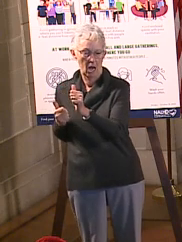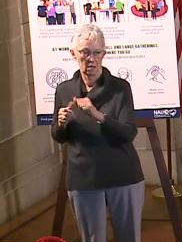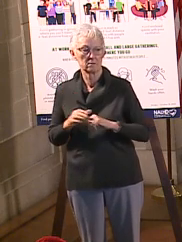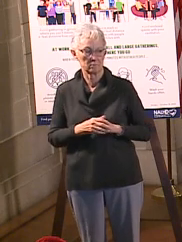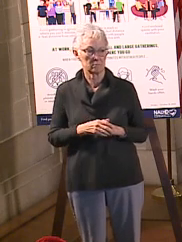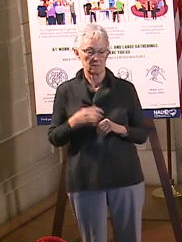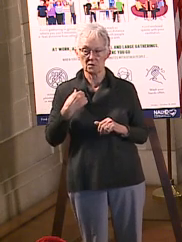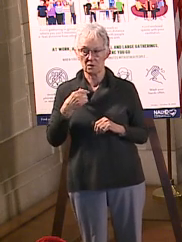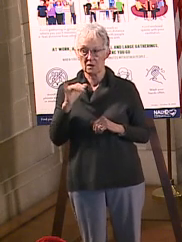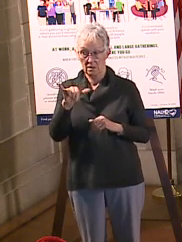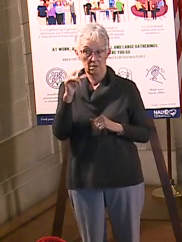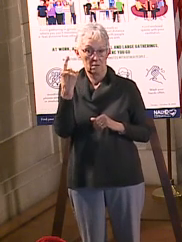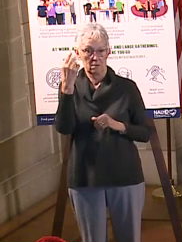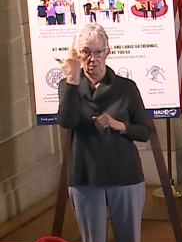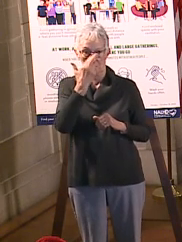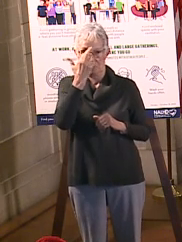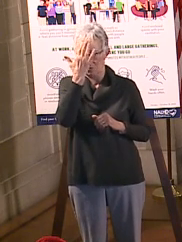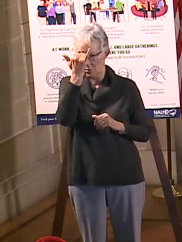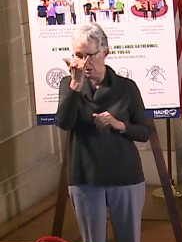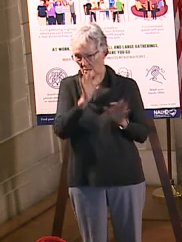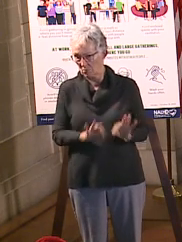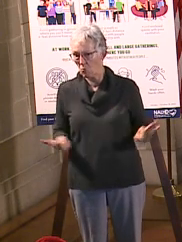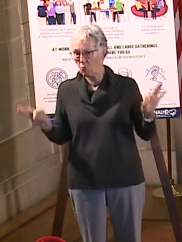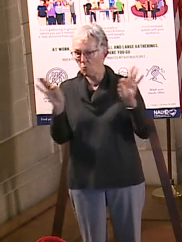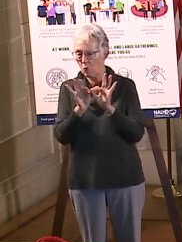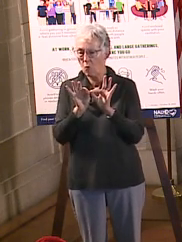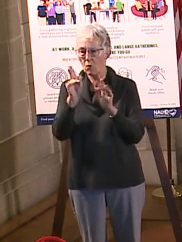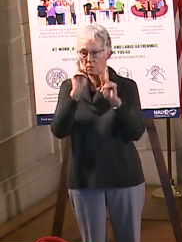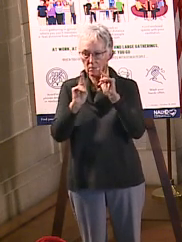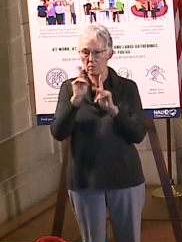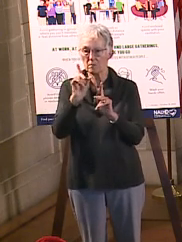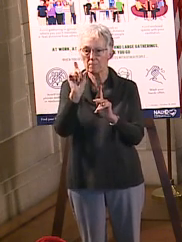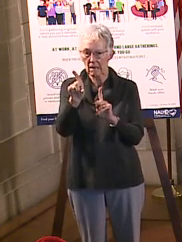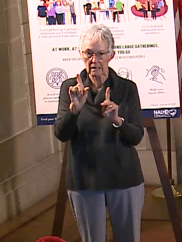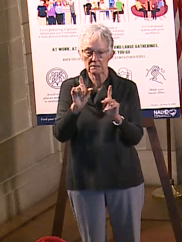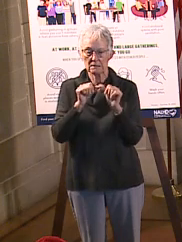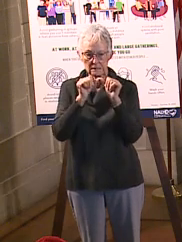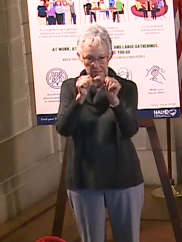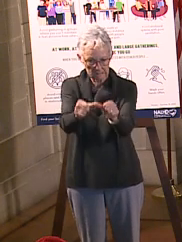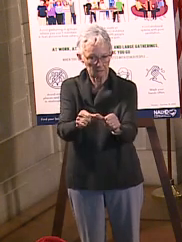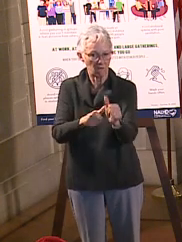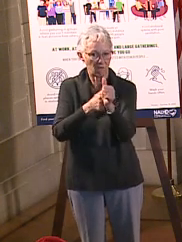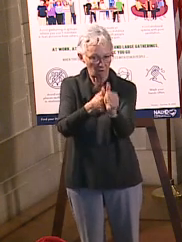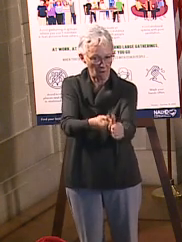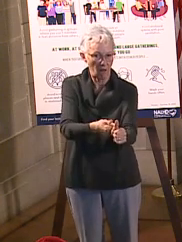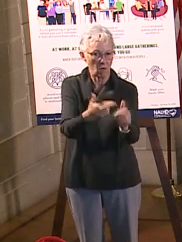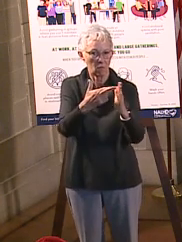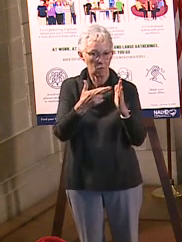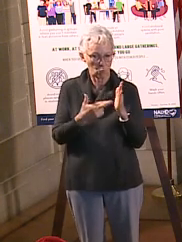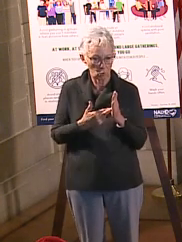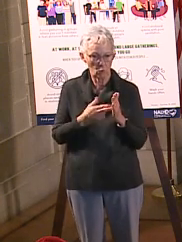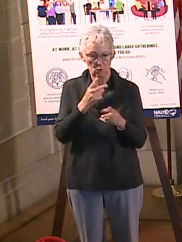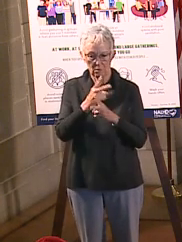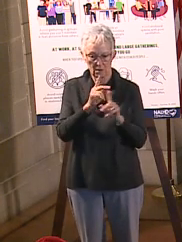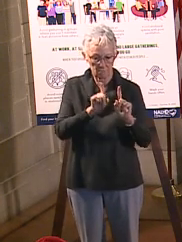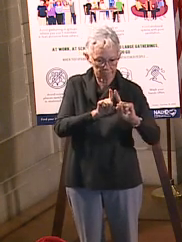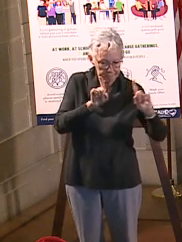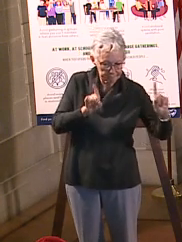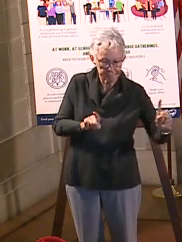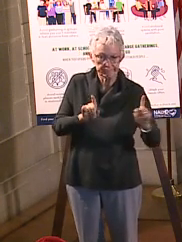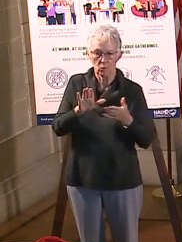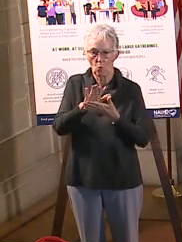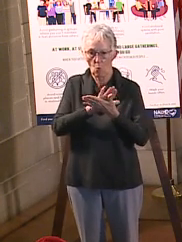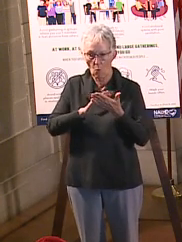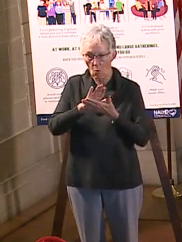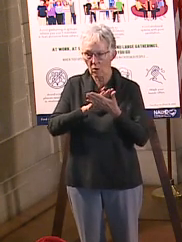people continue to not let their guard down, follow all of our rules with regard to how we keep that social distancing, wearing a mask, washing your hands,